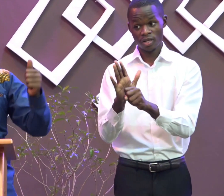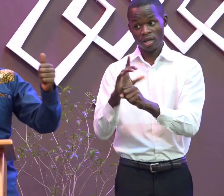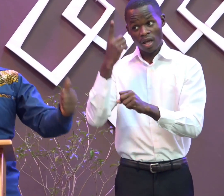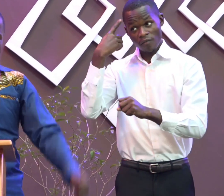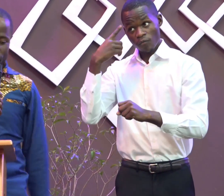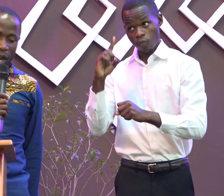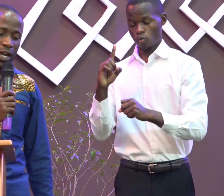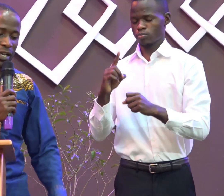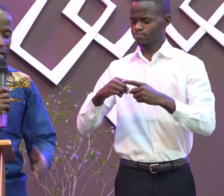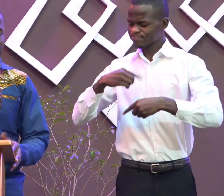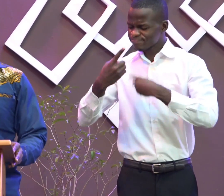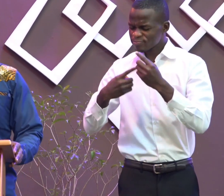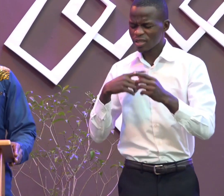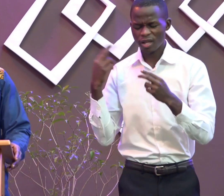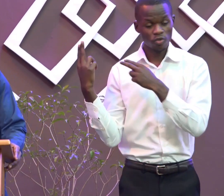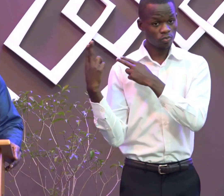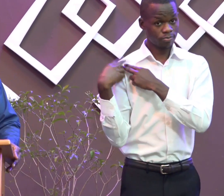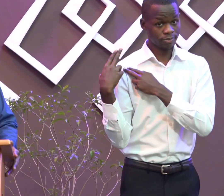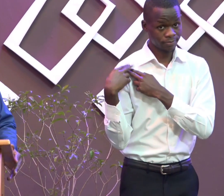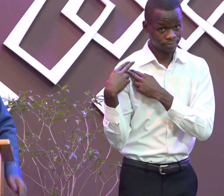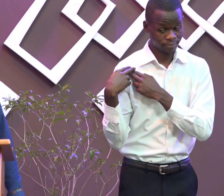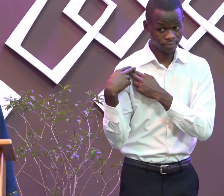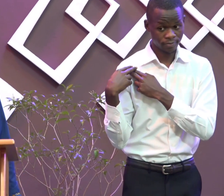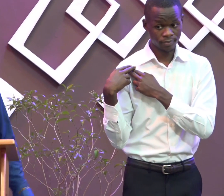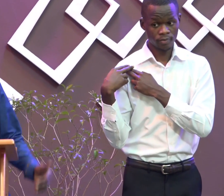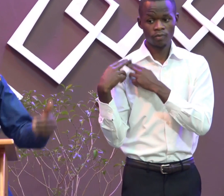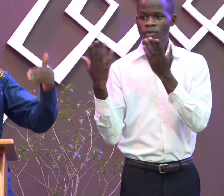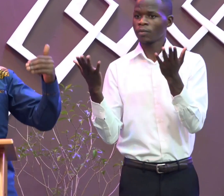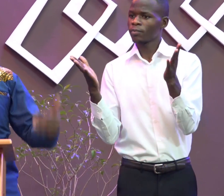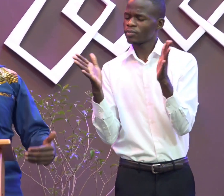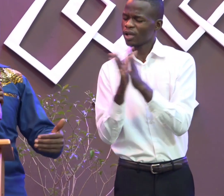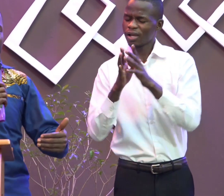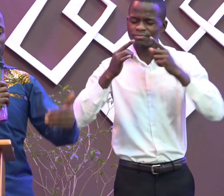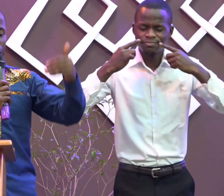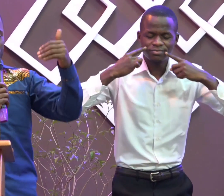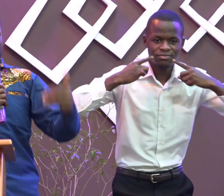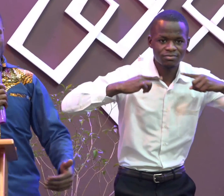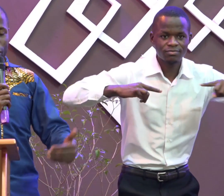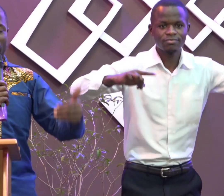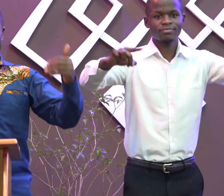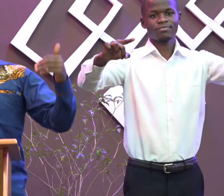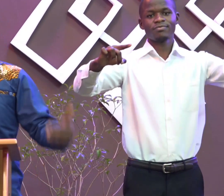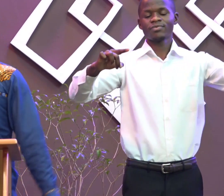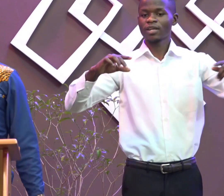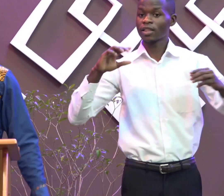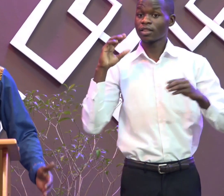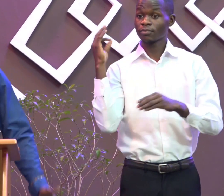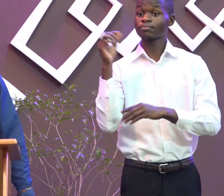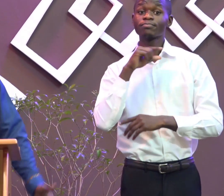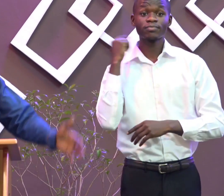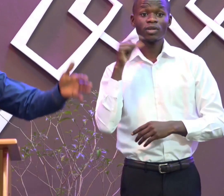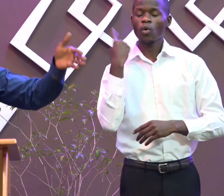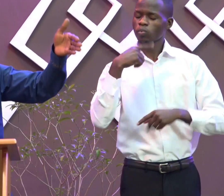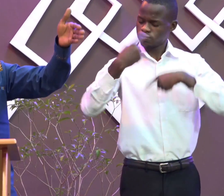Olw'okutwala obuvunaanyizibwa. For taking up the responsibility. Obw'okutuwanjulira omusumba agenda